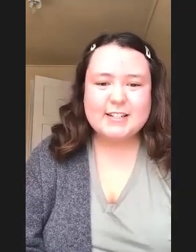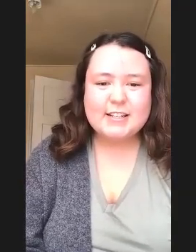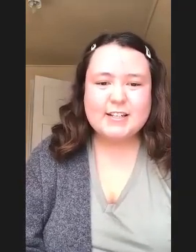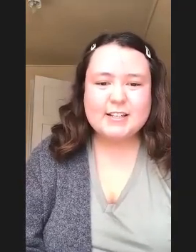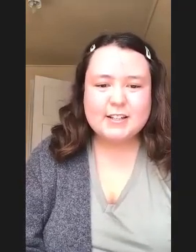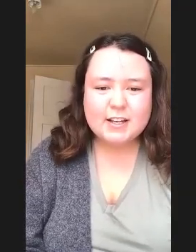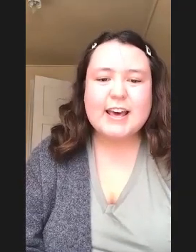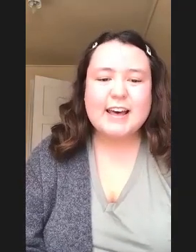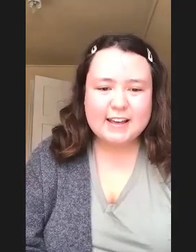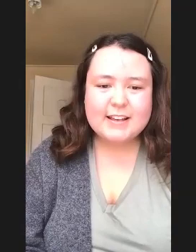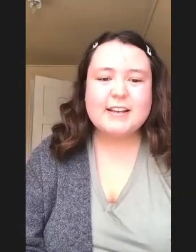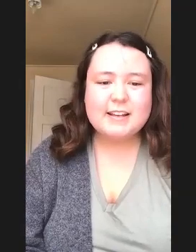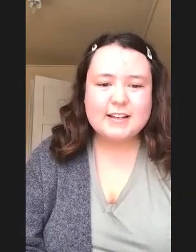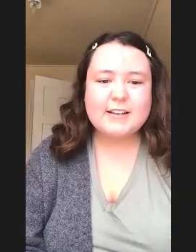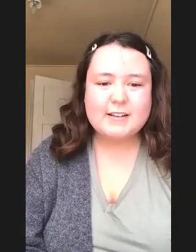E. Yeah. E.